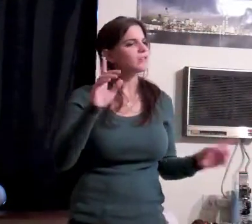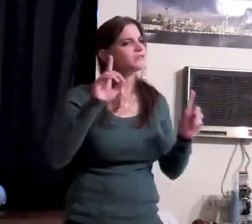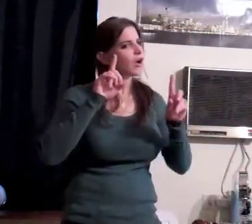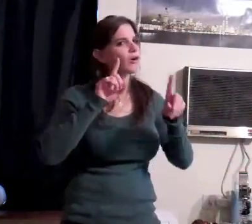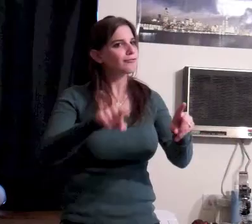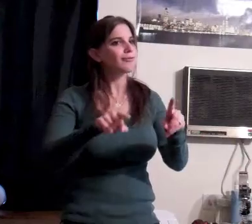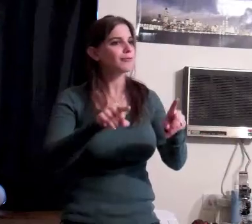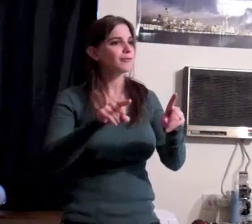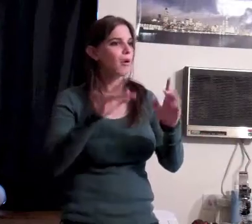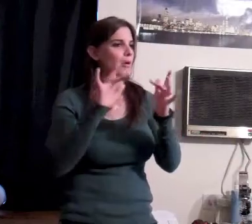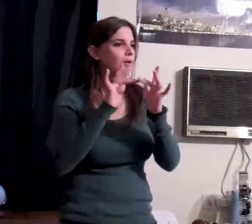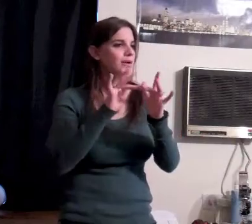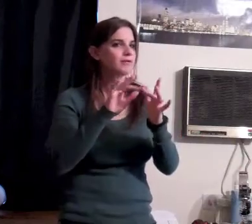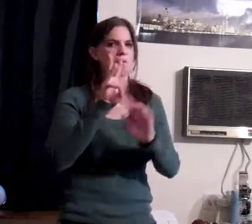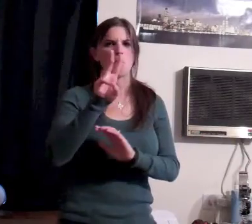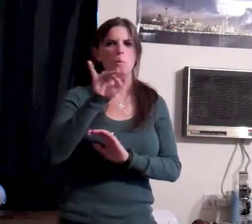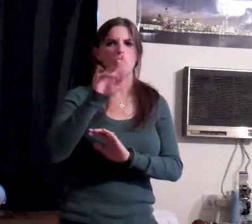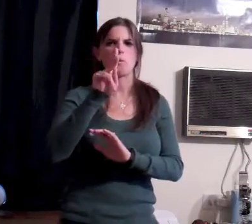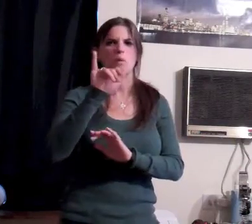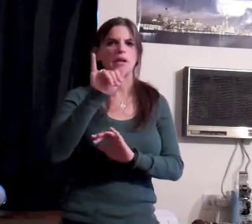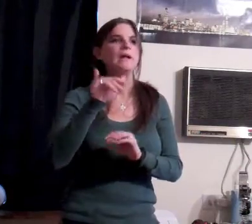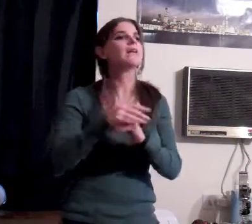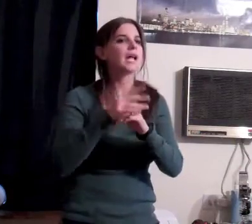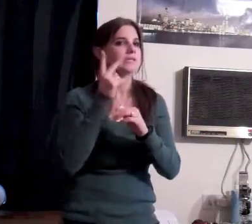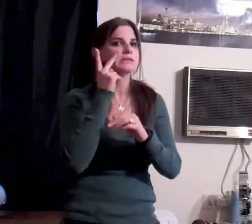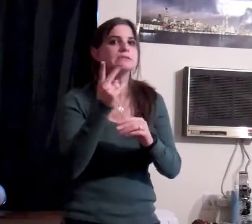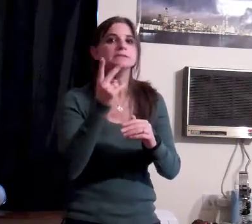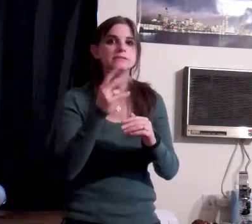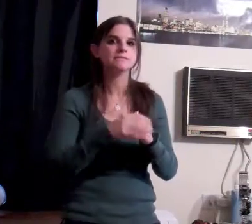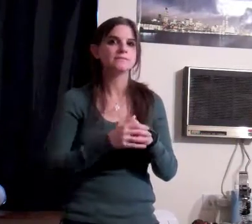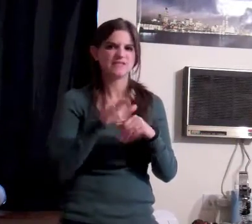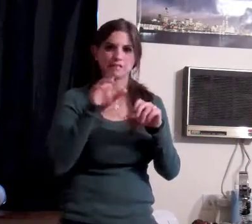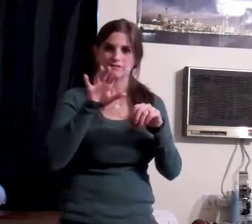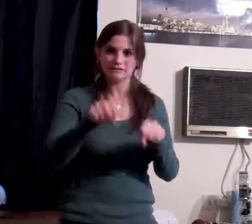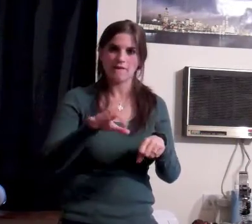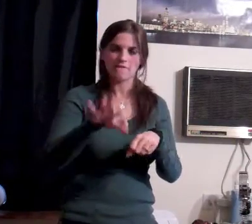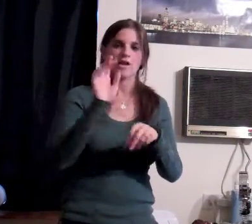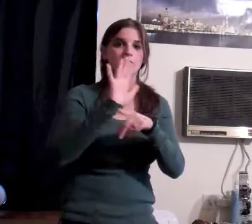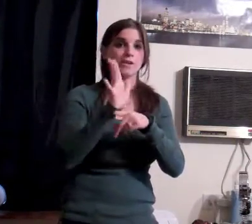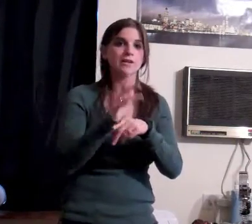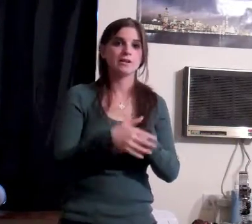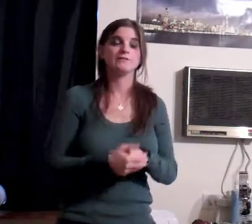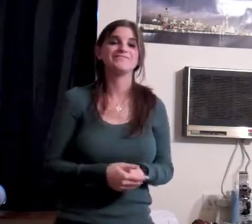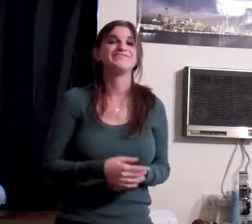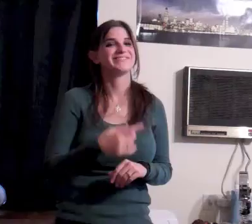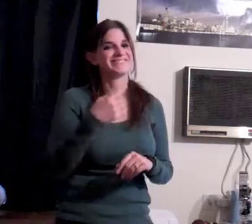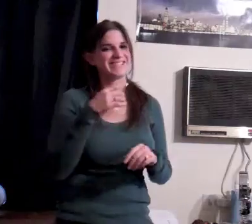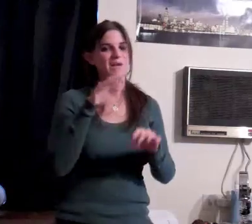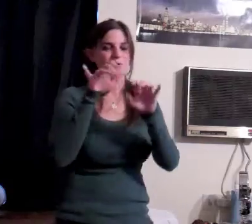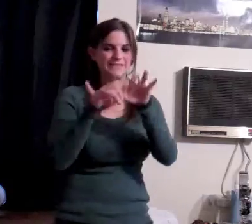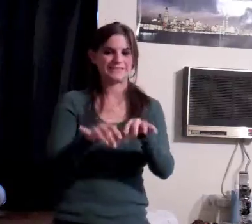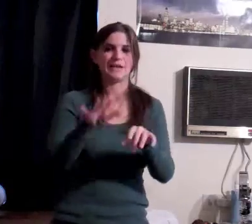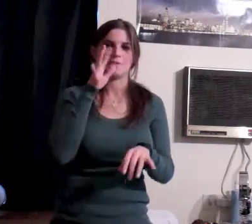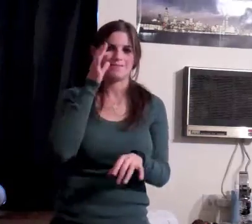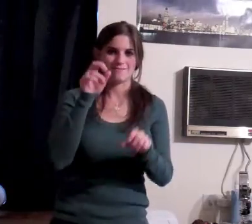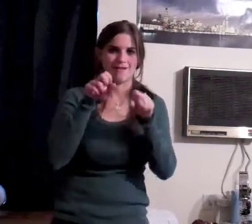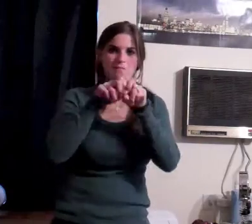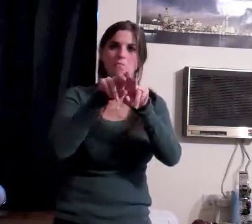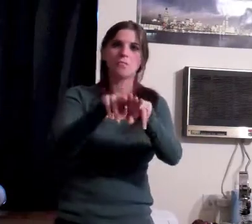Wikipedia. So we go online, and we put in cats mating, and unfortunately on YouTube, there's many cats mating videos. And we watch them, and